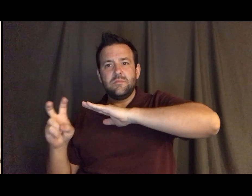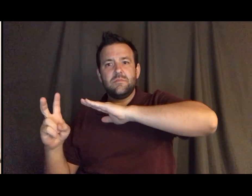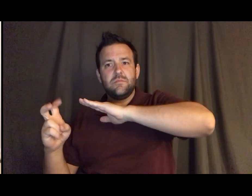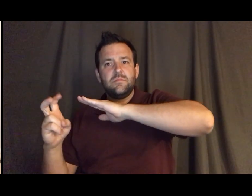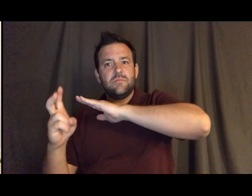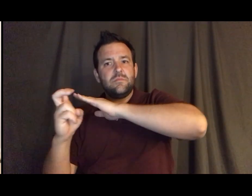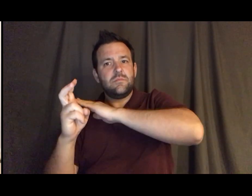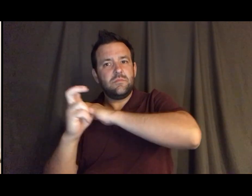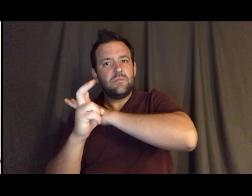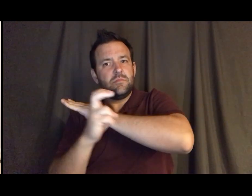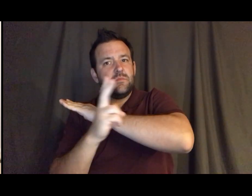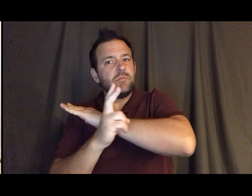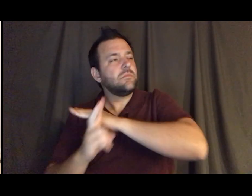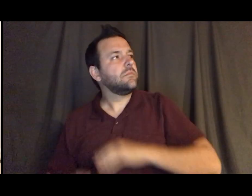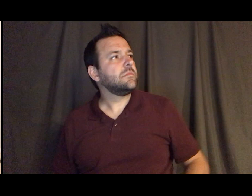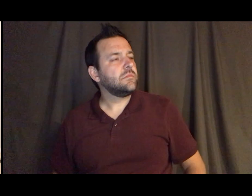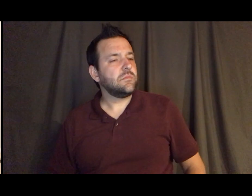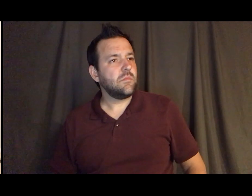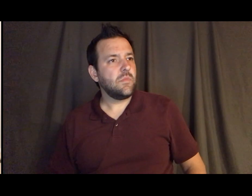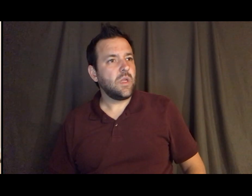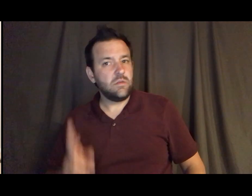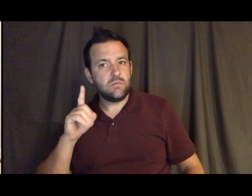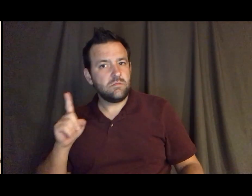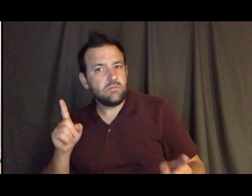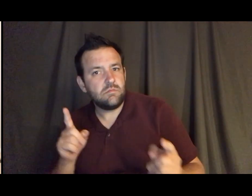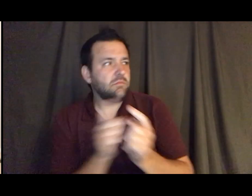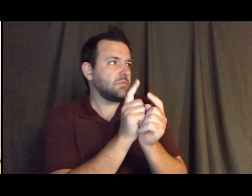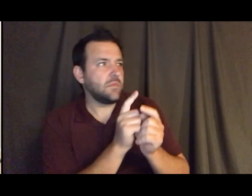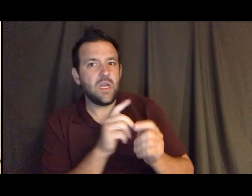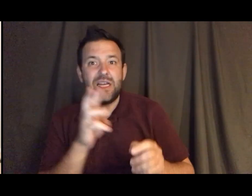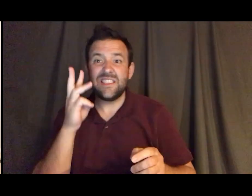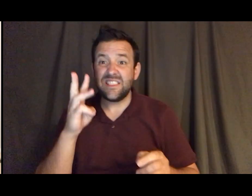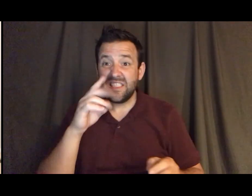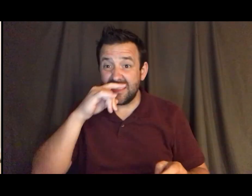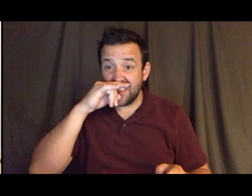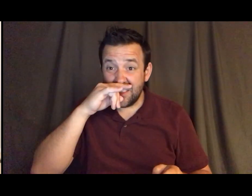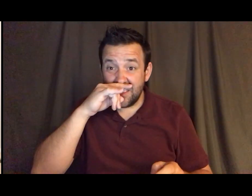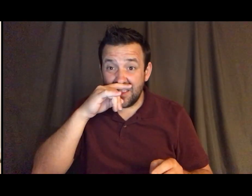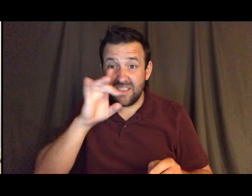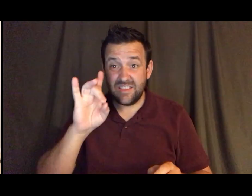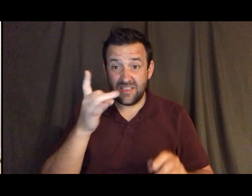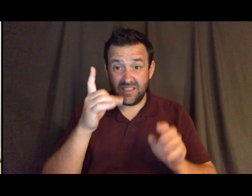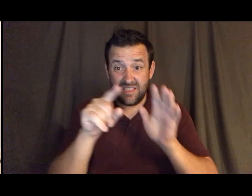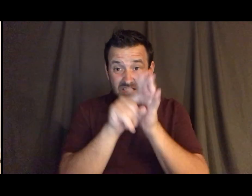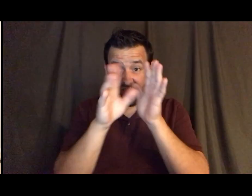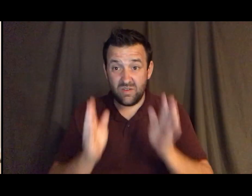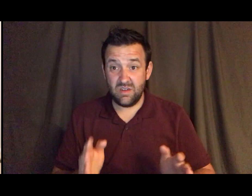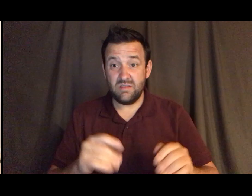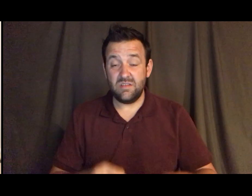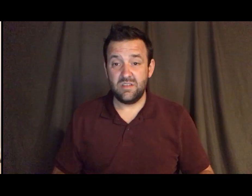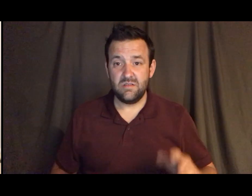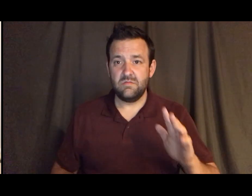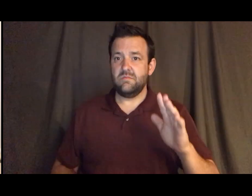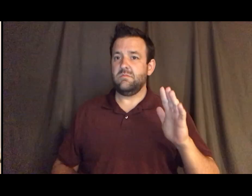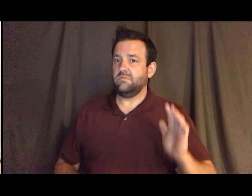There were 6 big kids from 8th grade standing in the middle of the sidewalk. They looked at David. They looked at Julie.